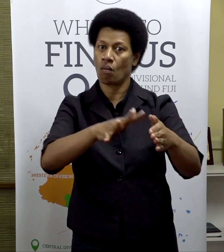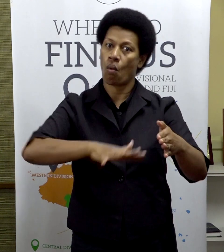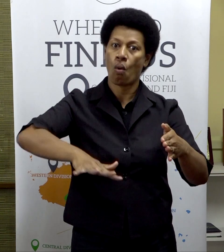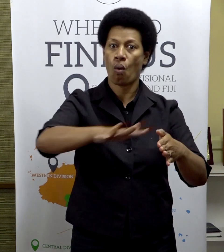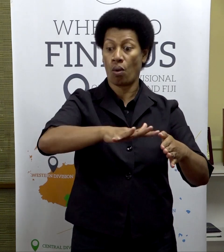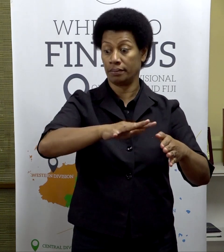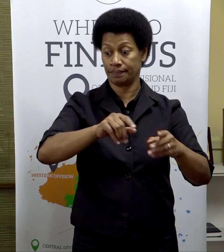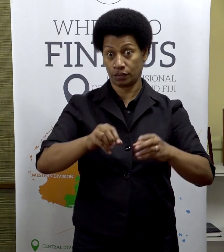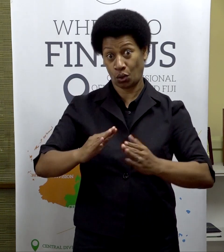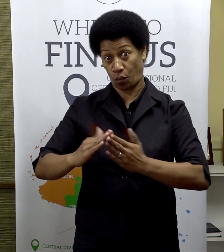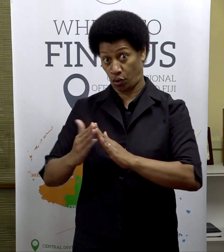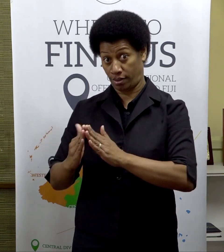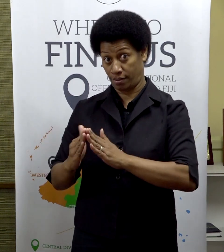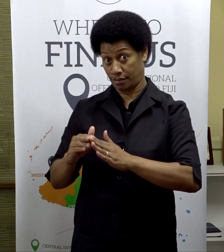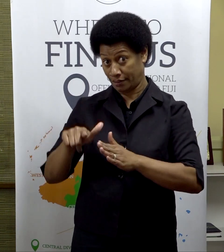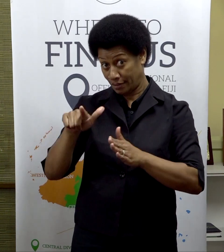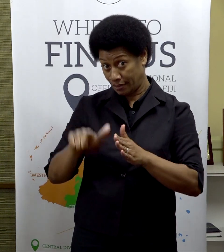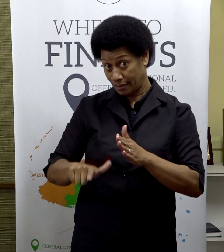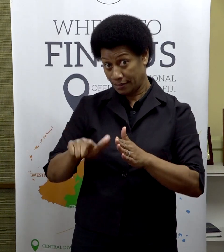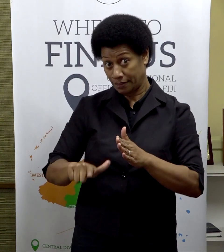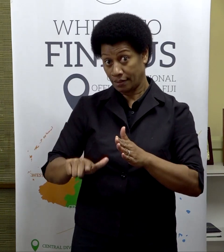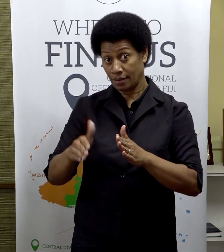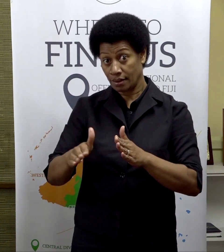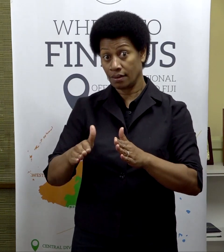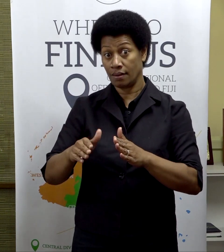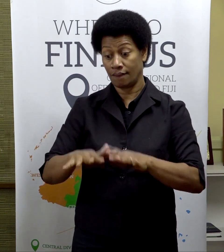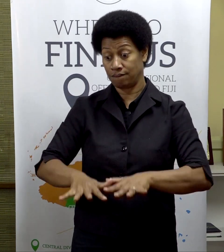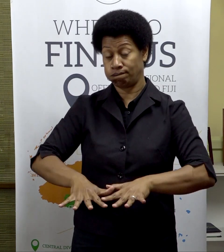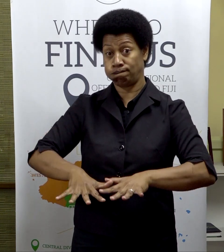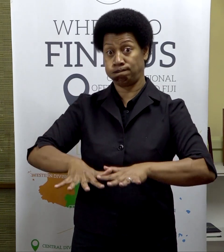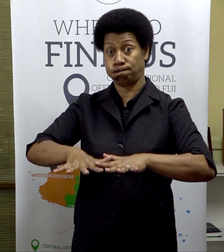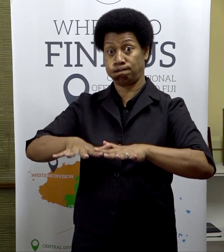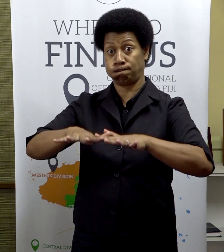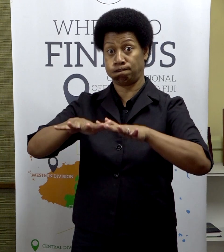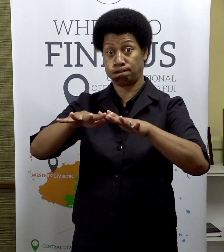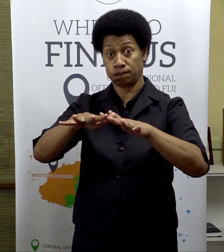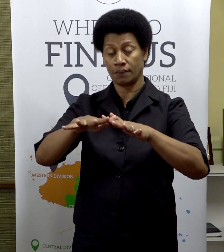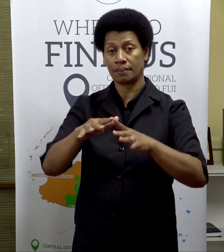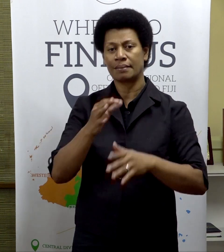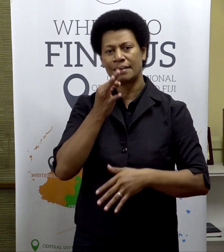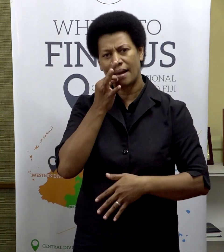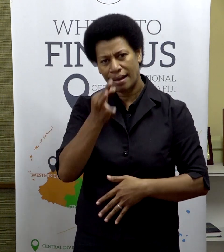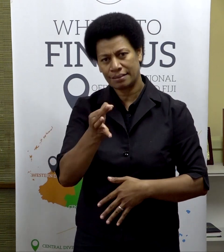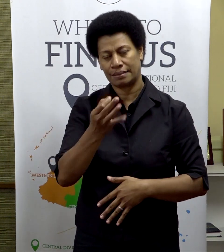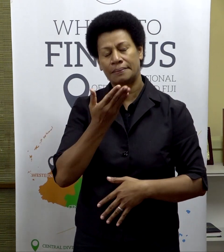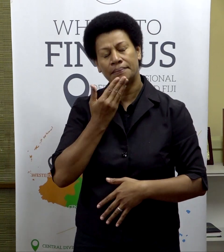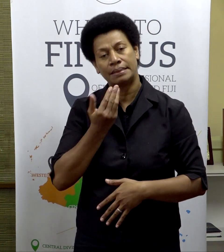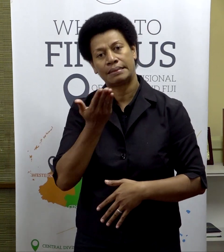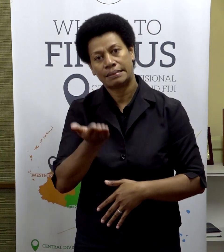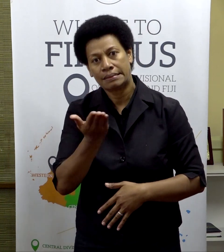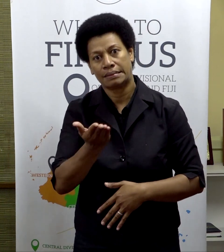communities living in low flood areas of flood-prone areas, we are asking you to please